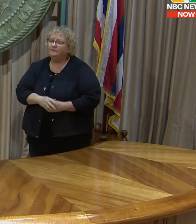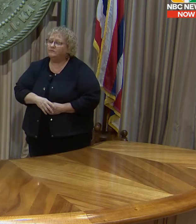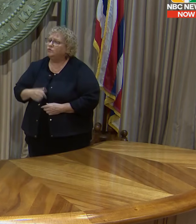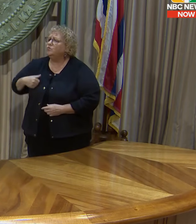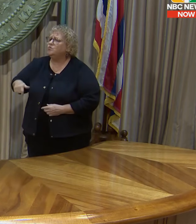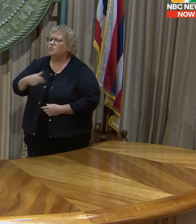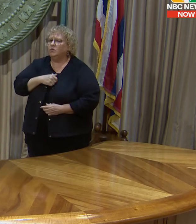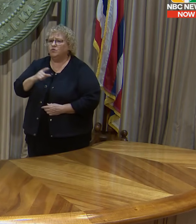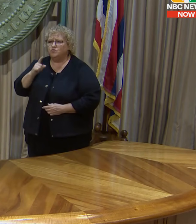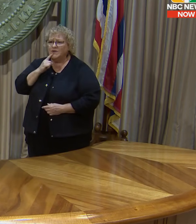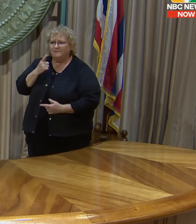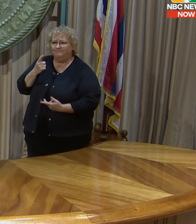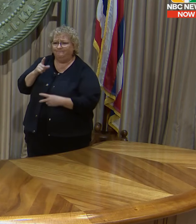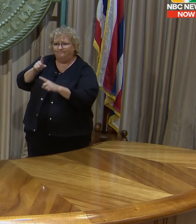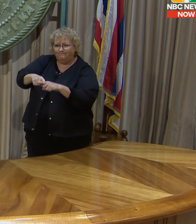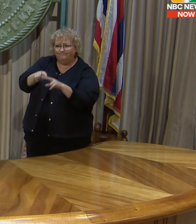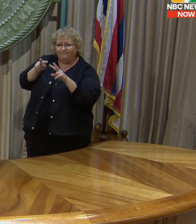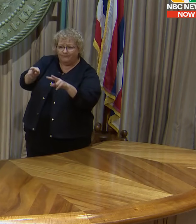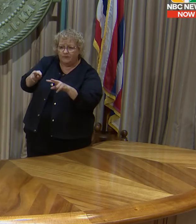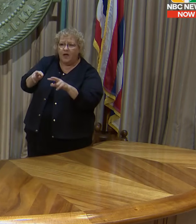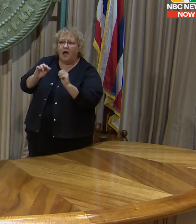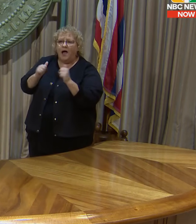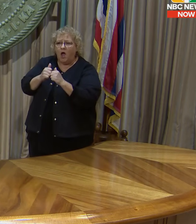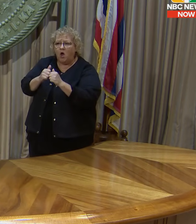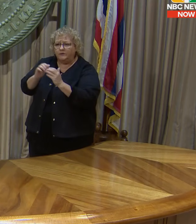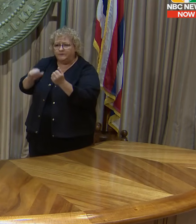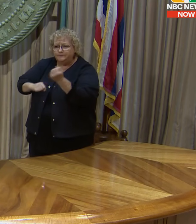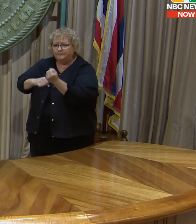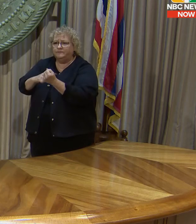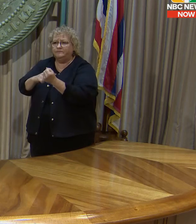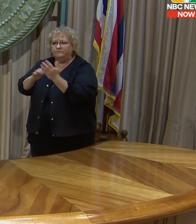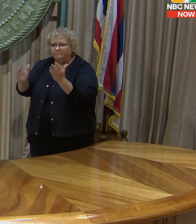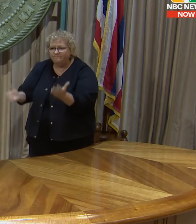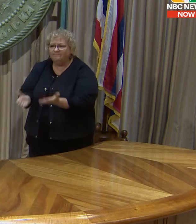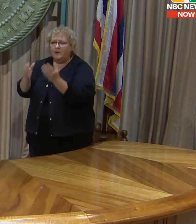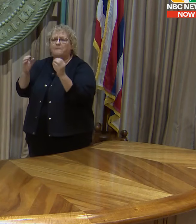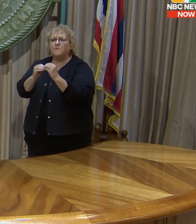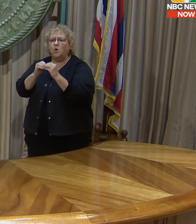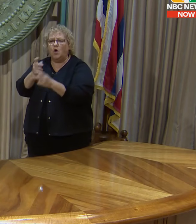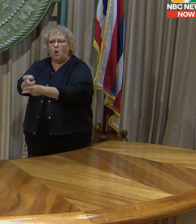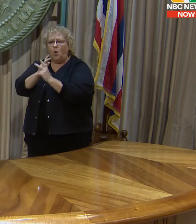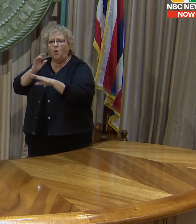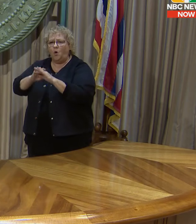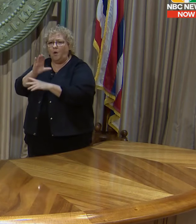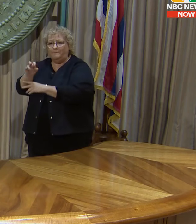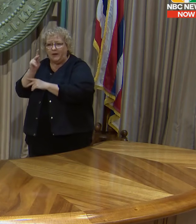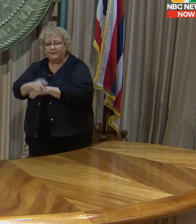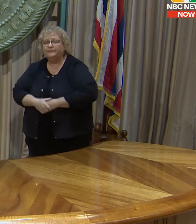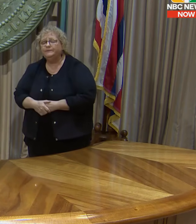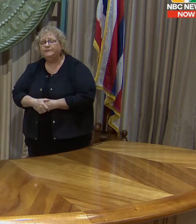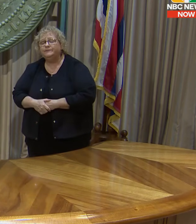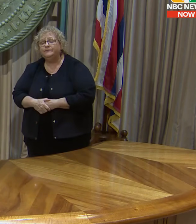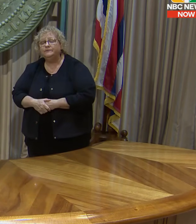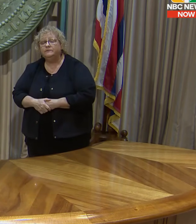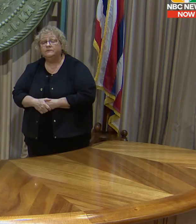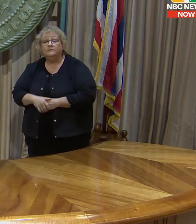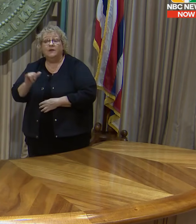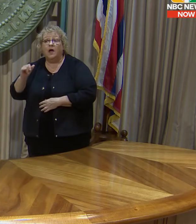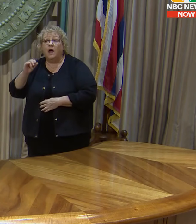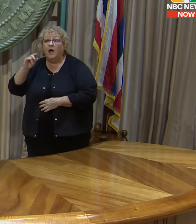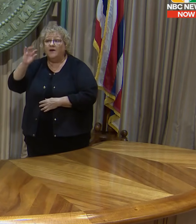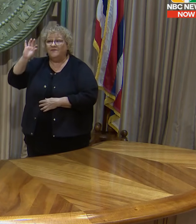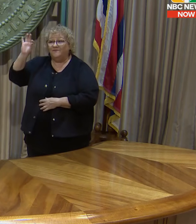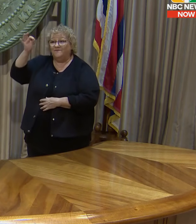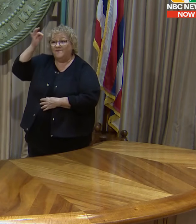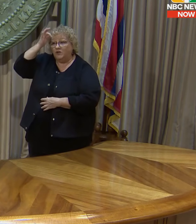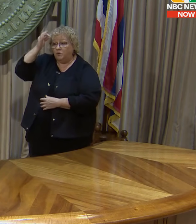ability to execute loans and the participation rate. And finally, the part of the federal revenue that is